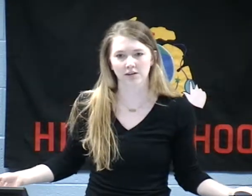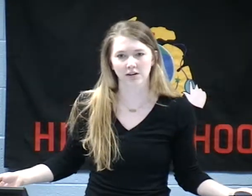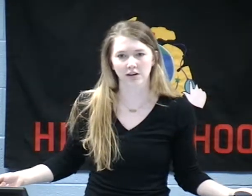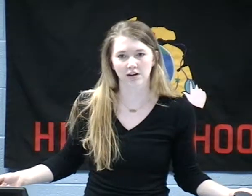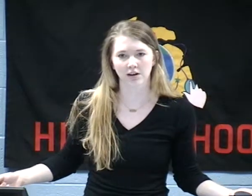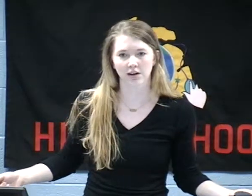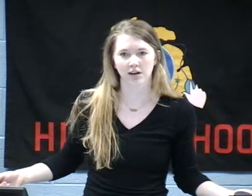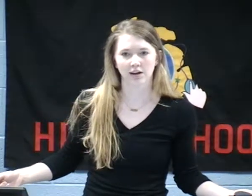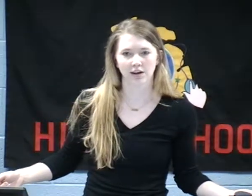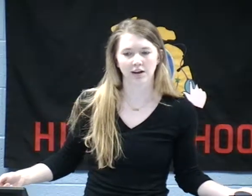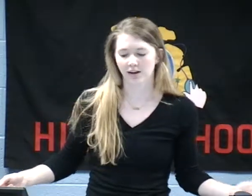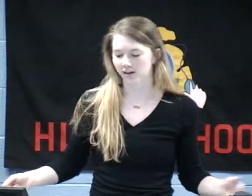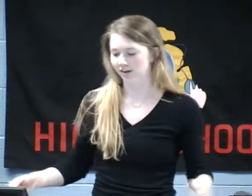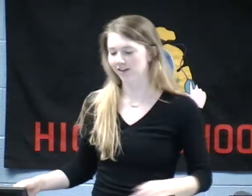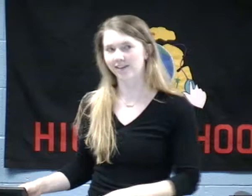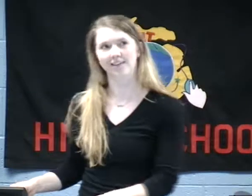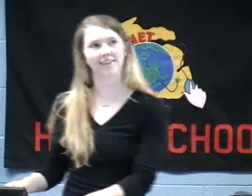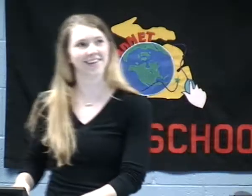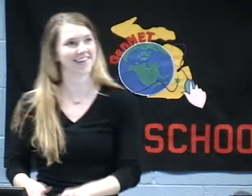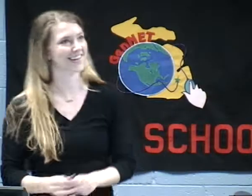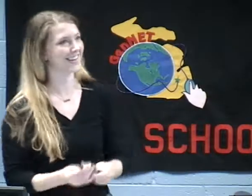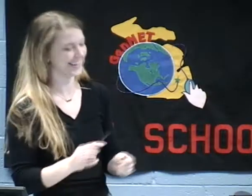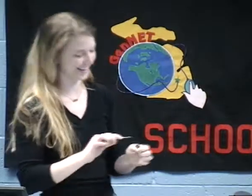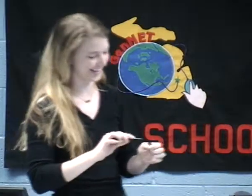Yeah, I know. Oh.